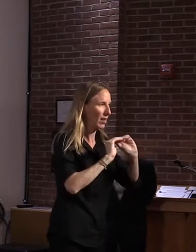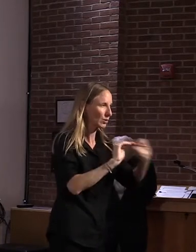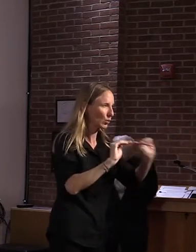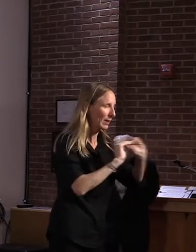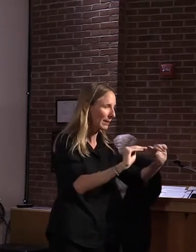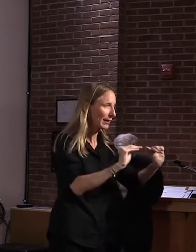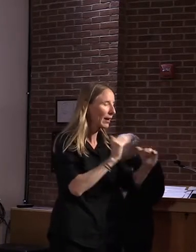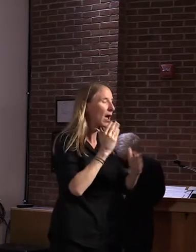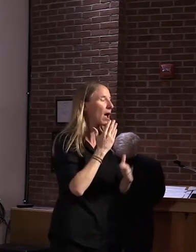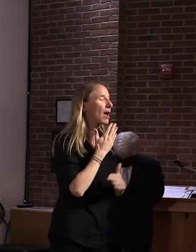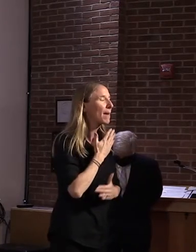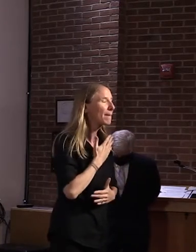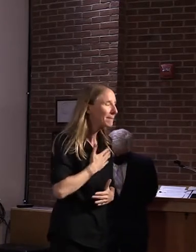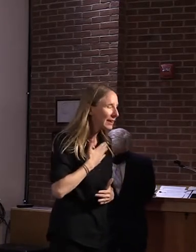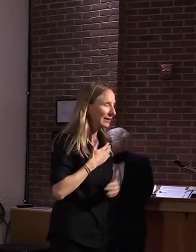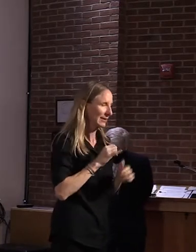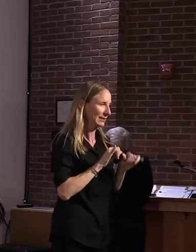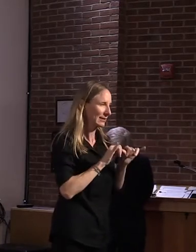Simple